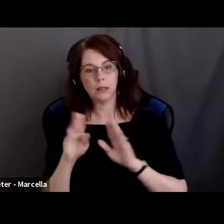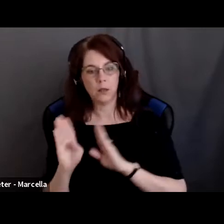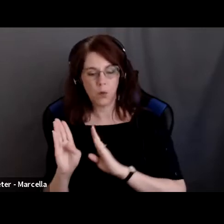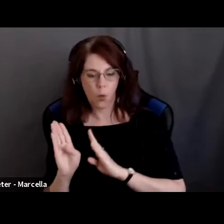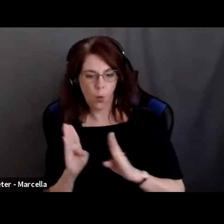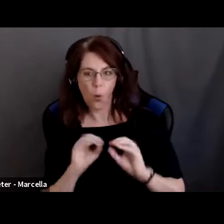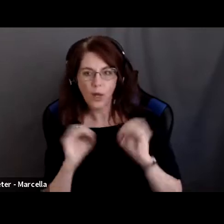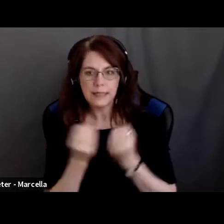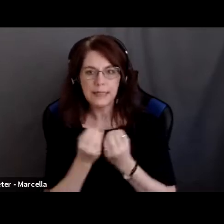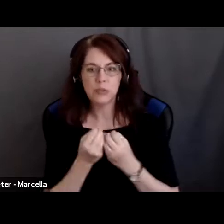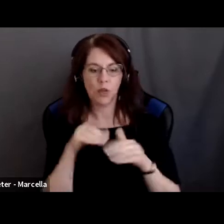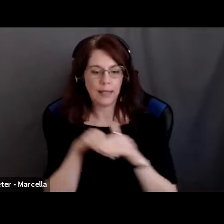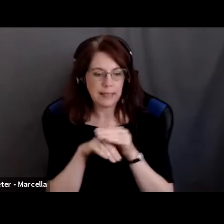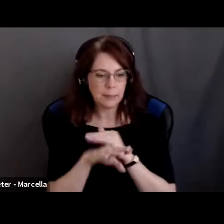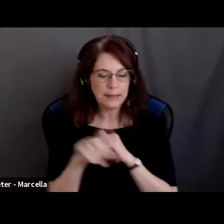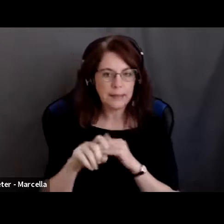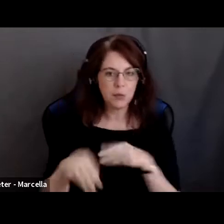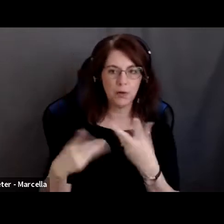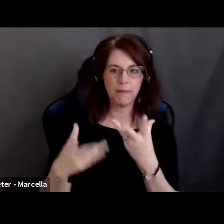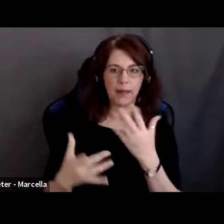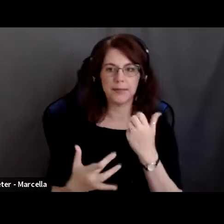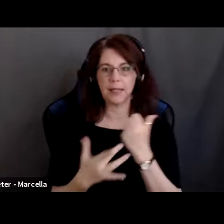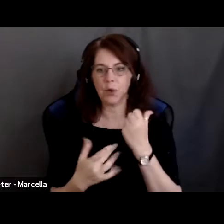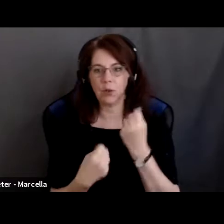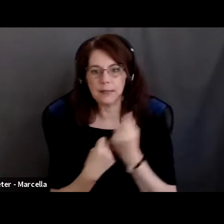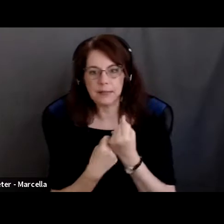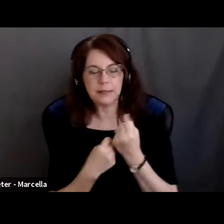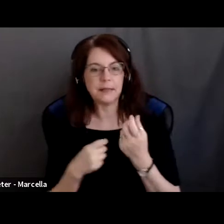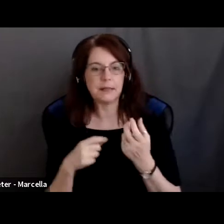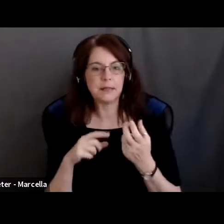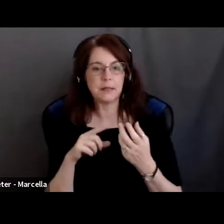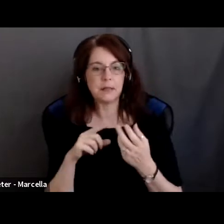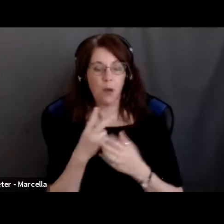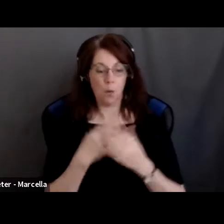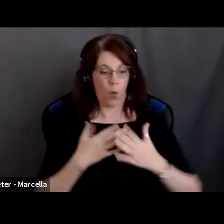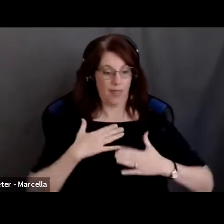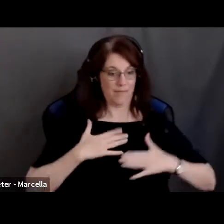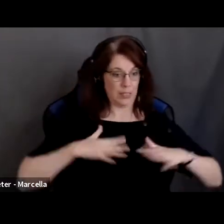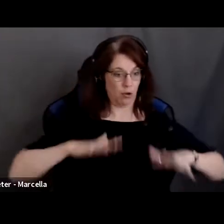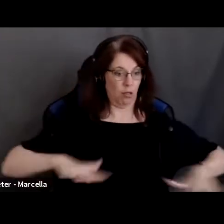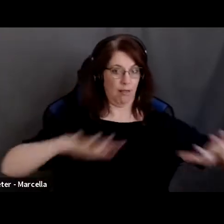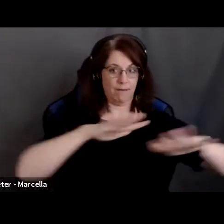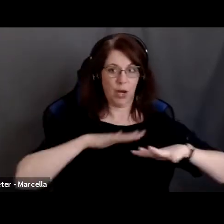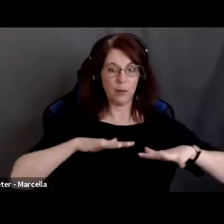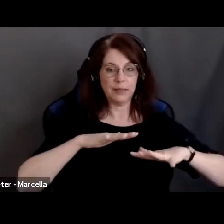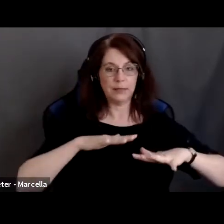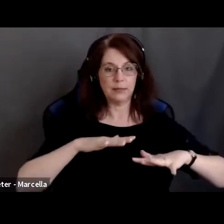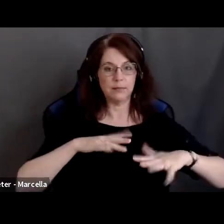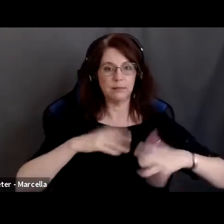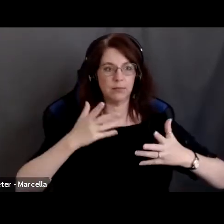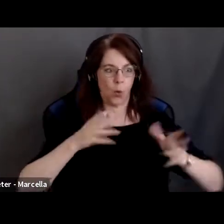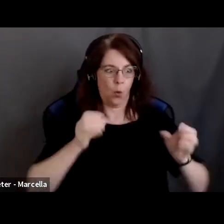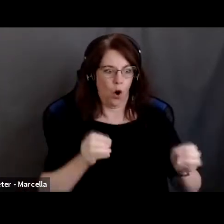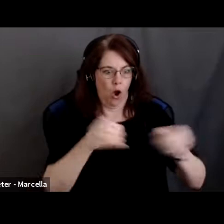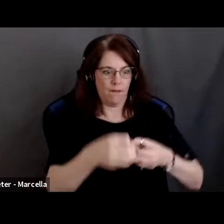accessibility needs, providing technical assistance, looking at both your physical environment, so you know, a physical